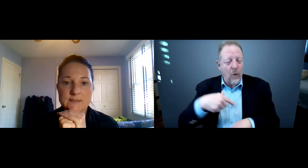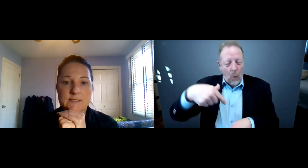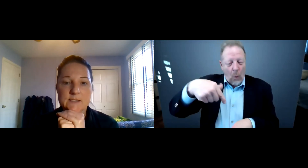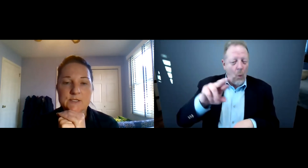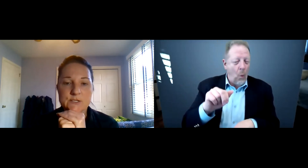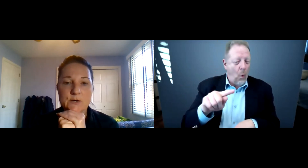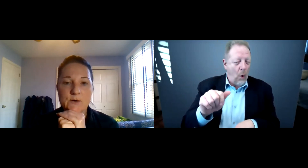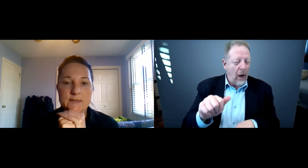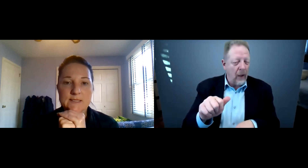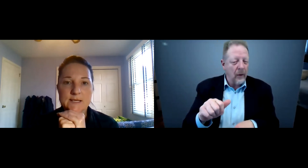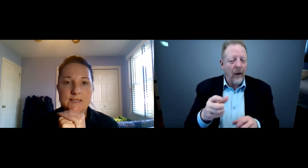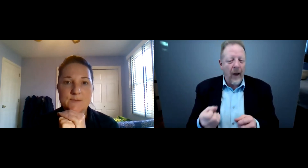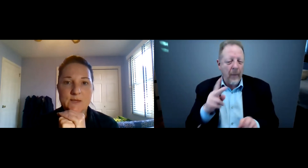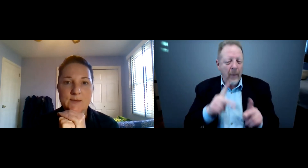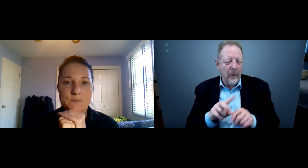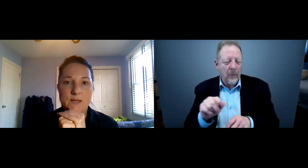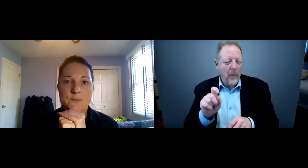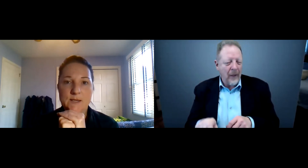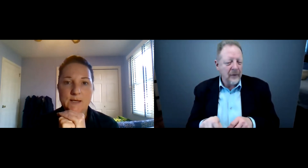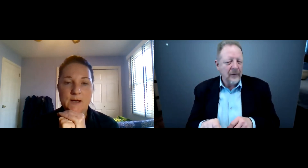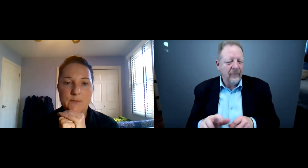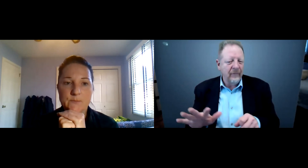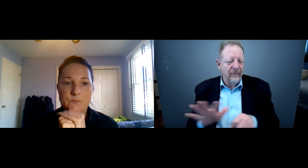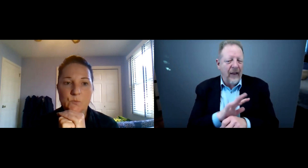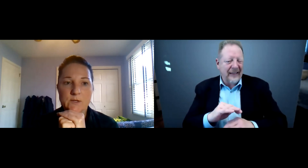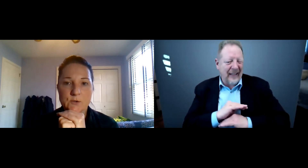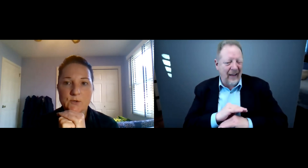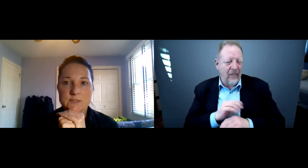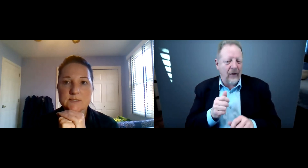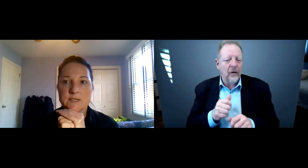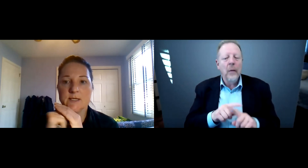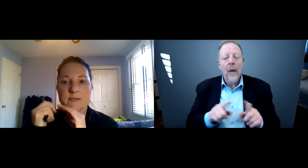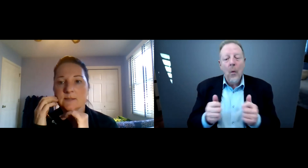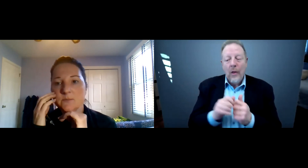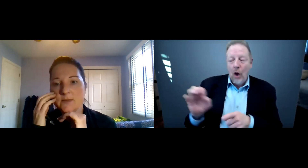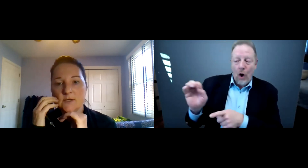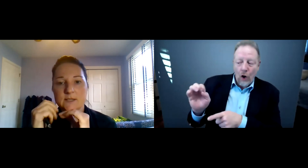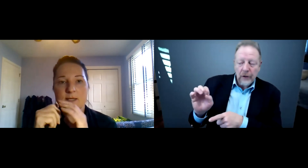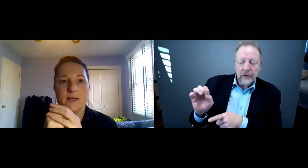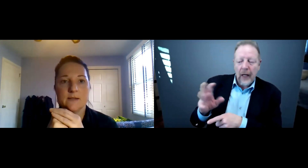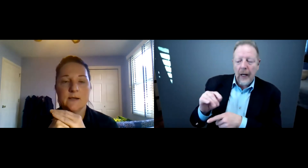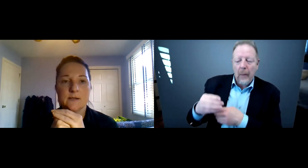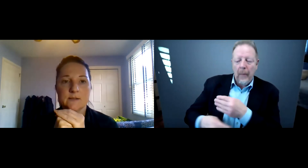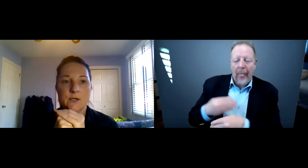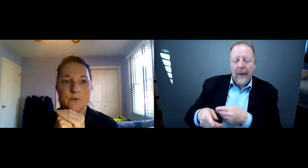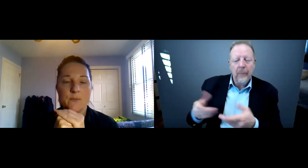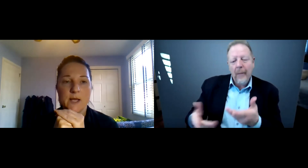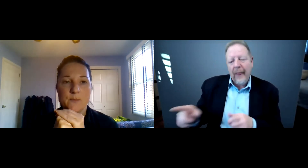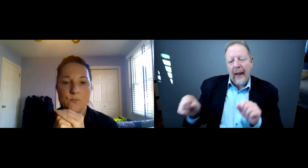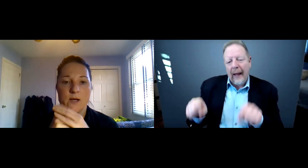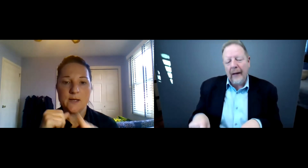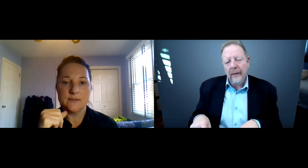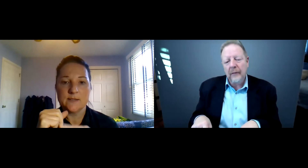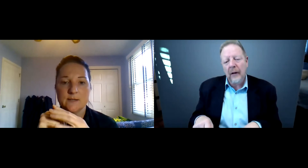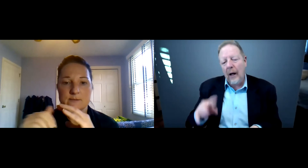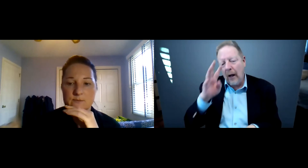like that. So I think that's something that maybe with Ernest and Bethany that, coming